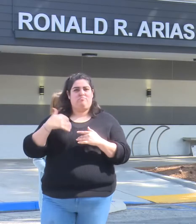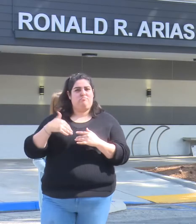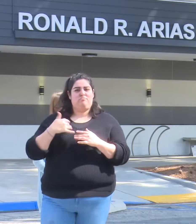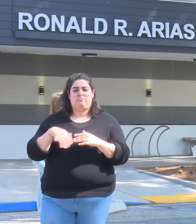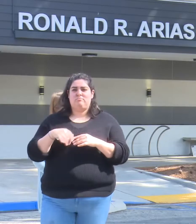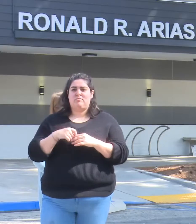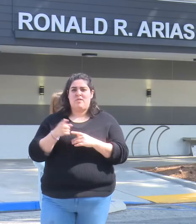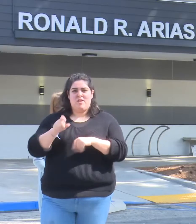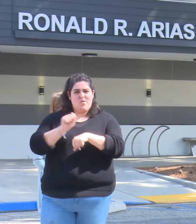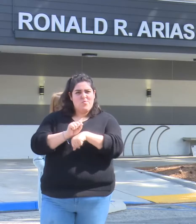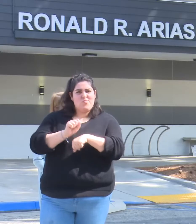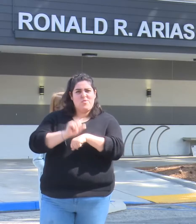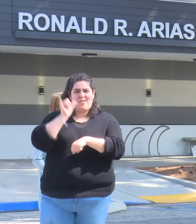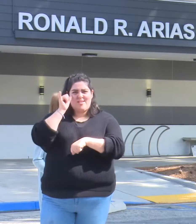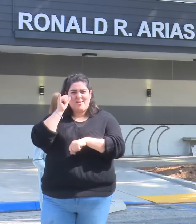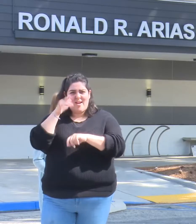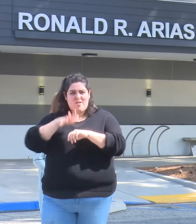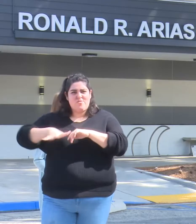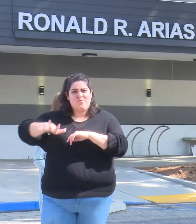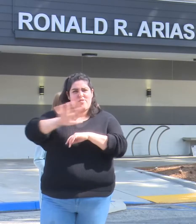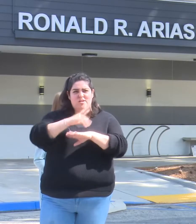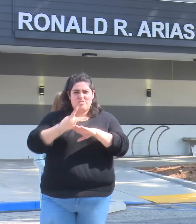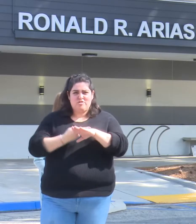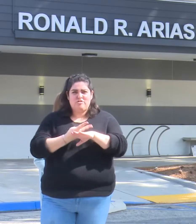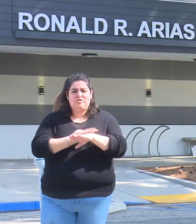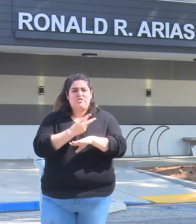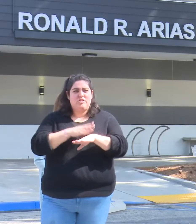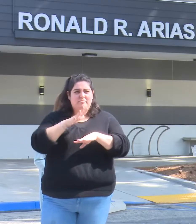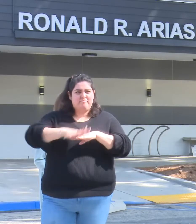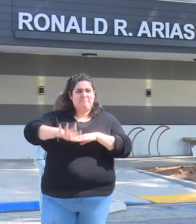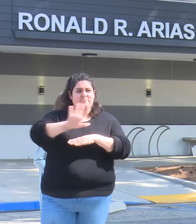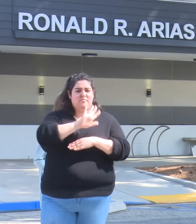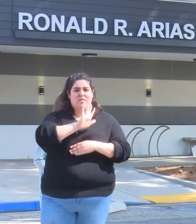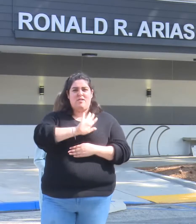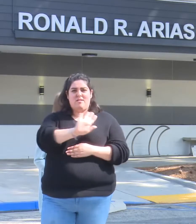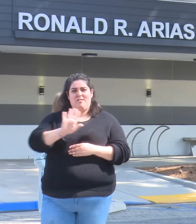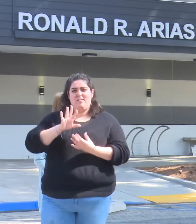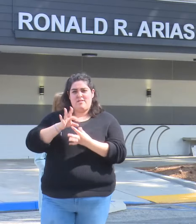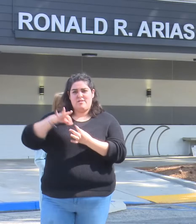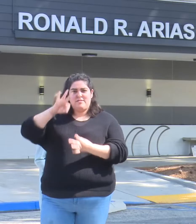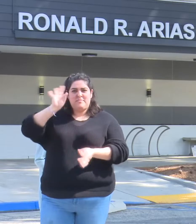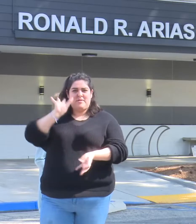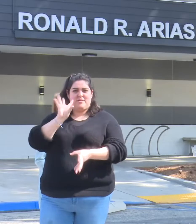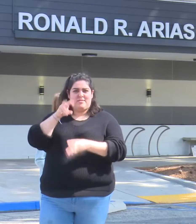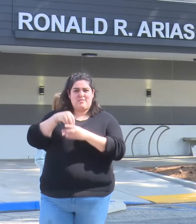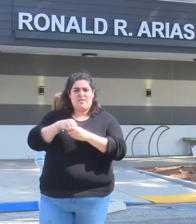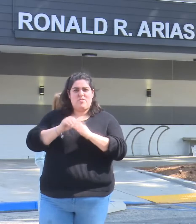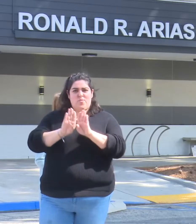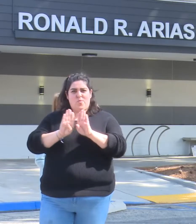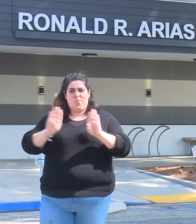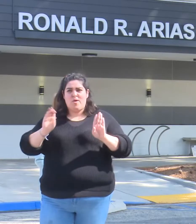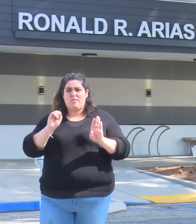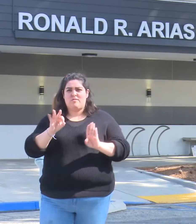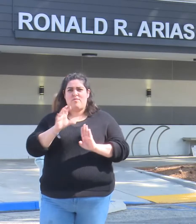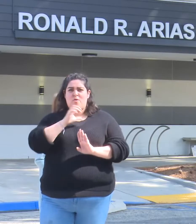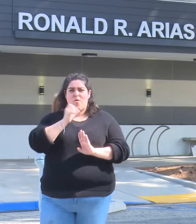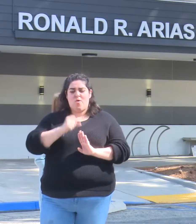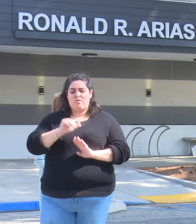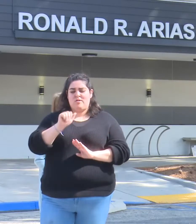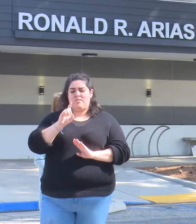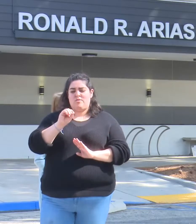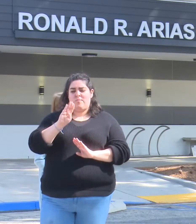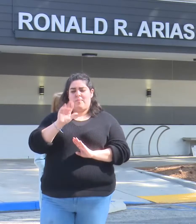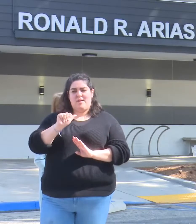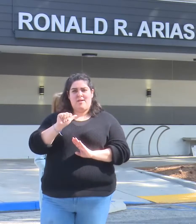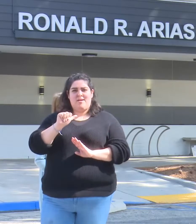vast cattle range and sheep pasture. Their spirit echoes in the walls of old adobe ranchos.